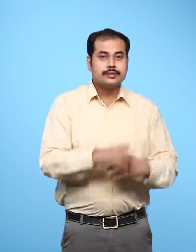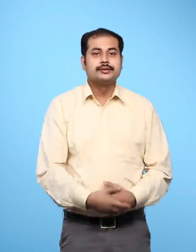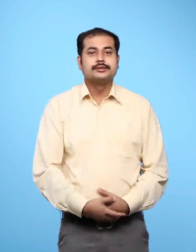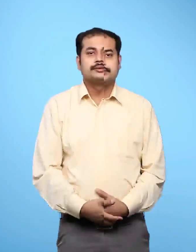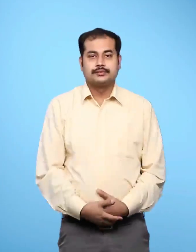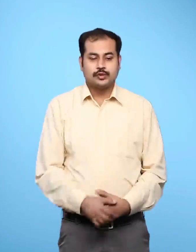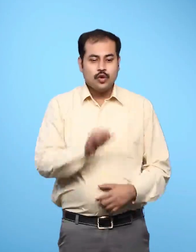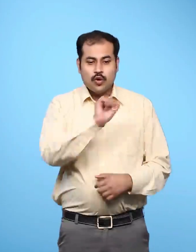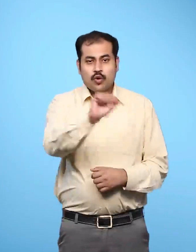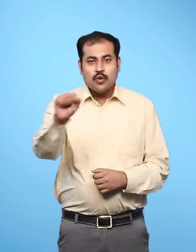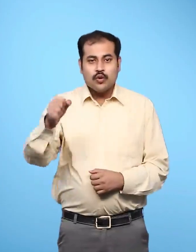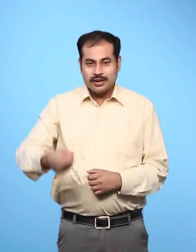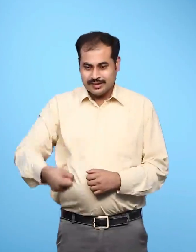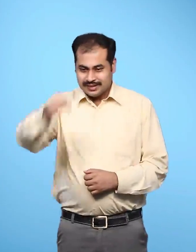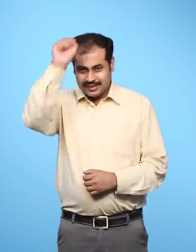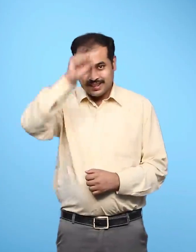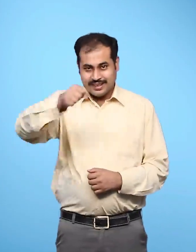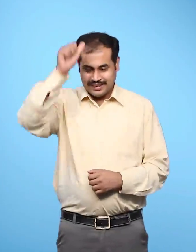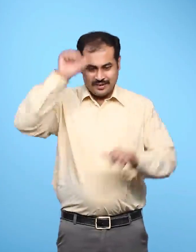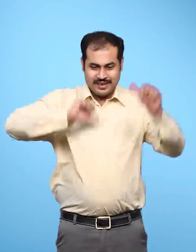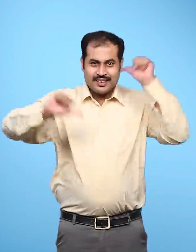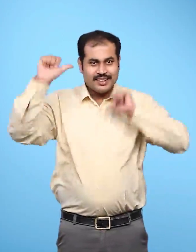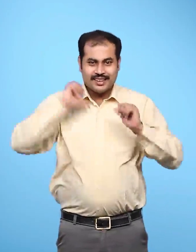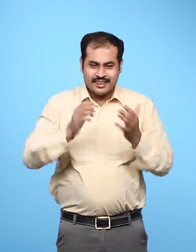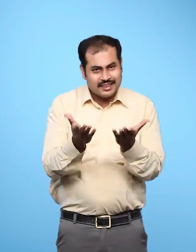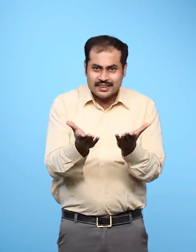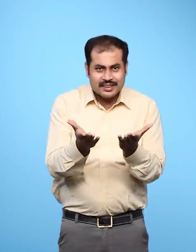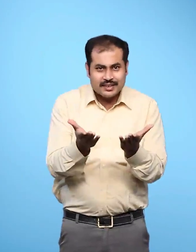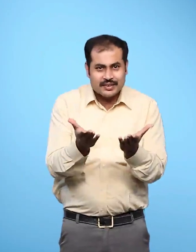B. How many buckets of water do you use to take a bath?